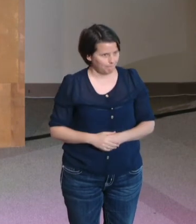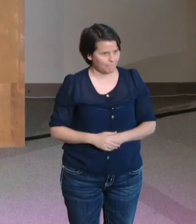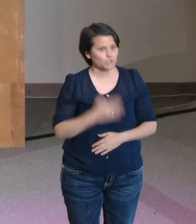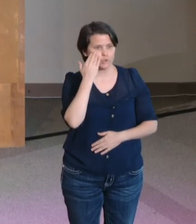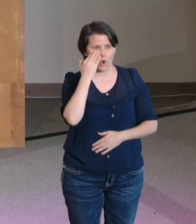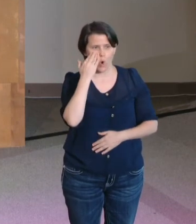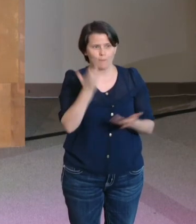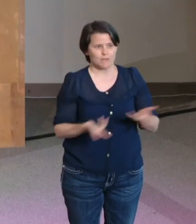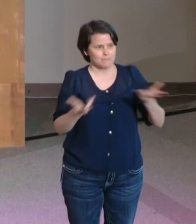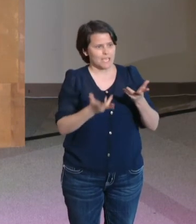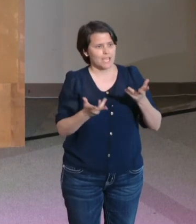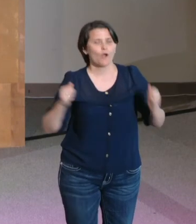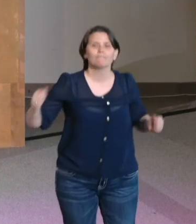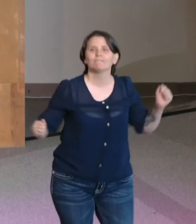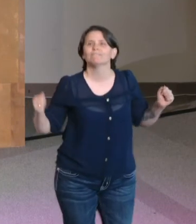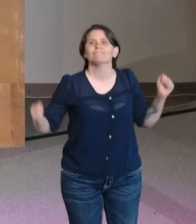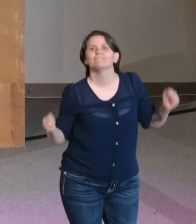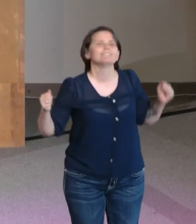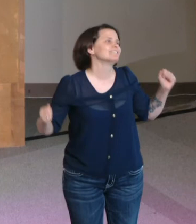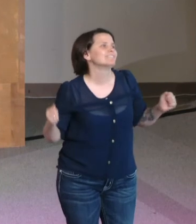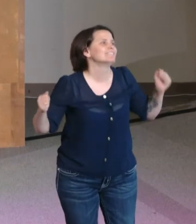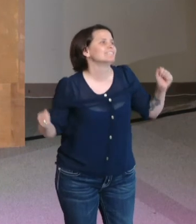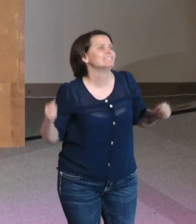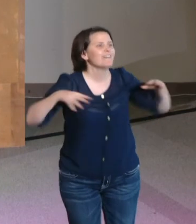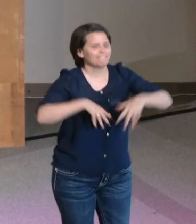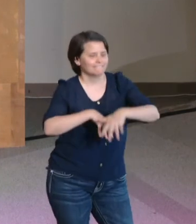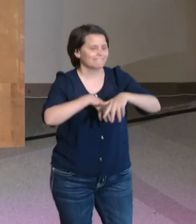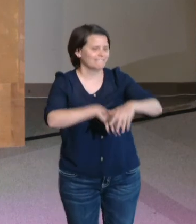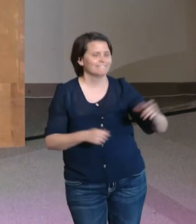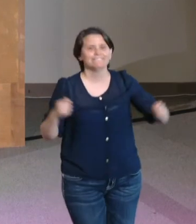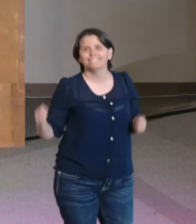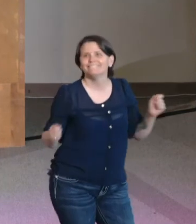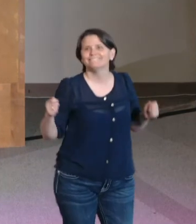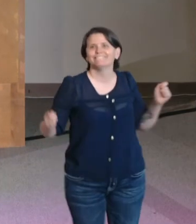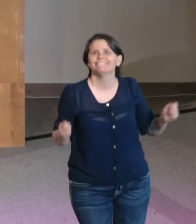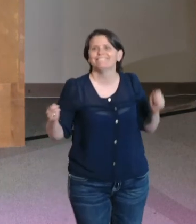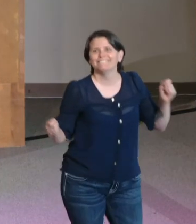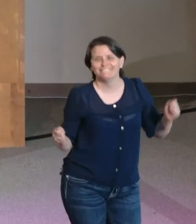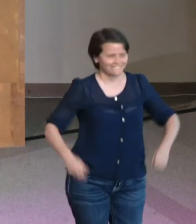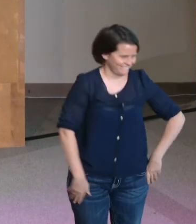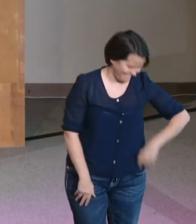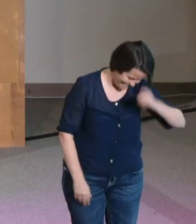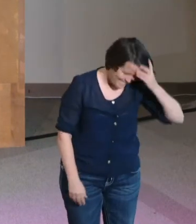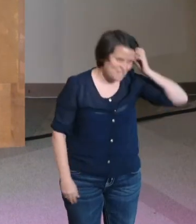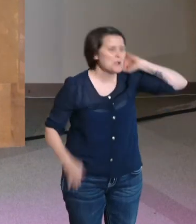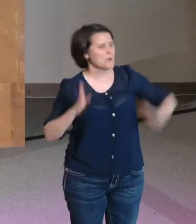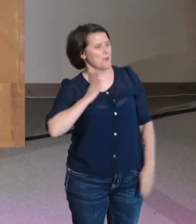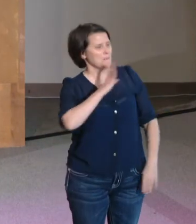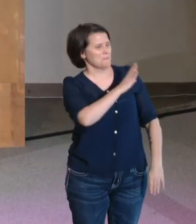there, shaking my groove thing, going down the parade route, just so you know. Board